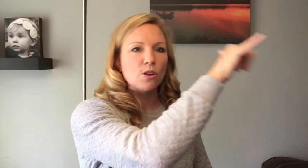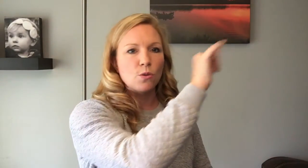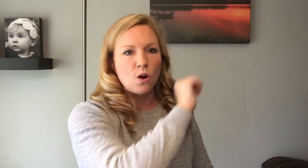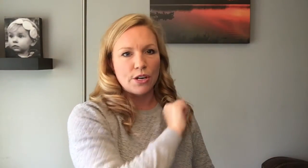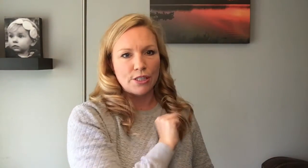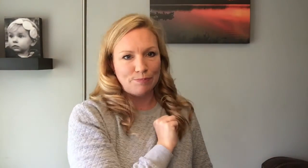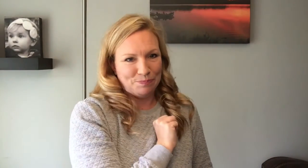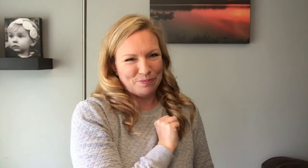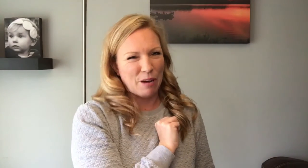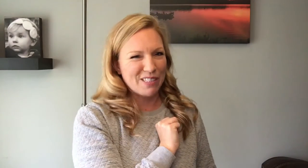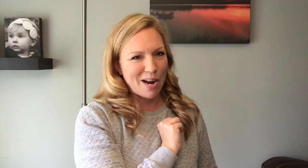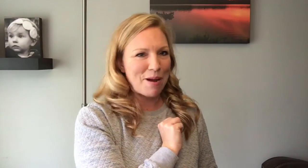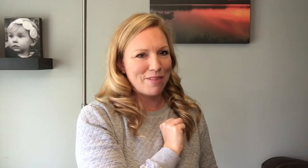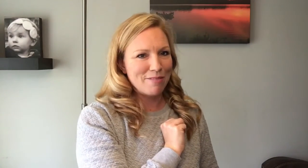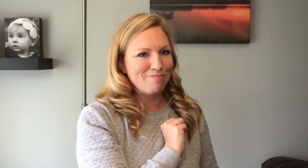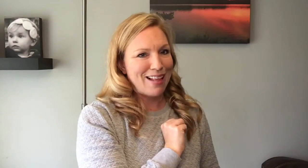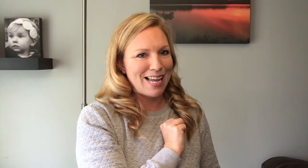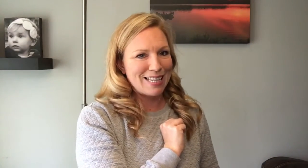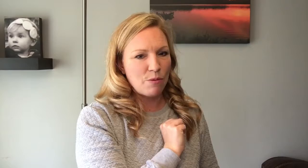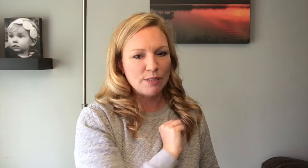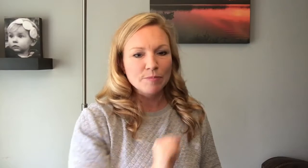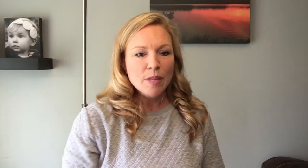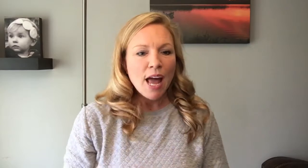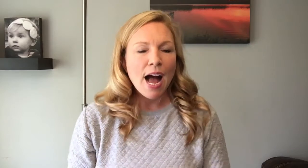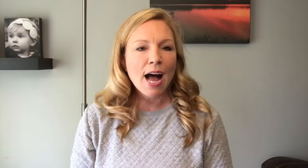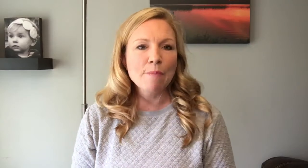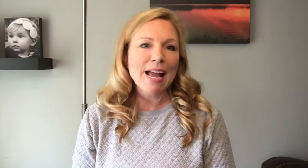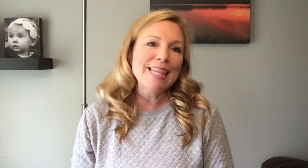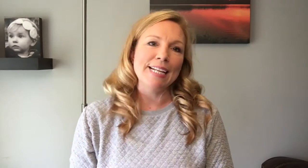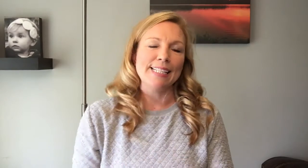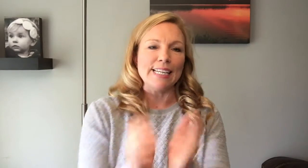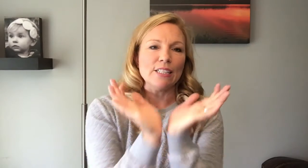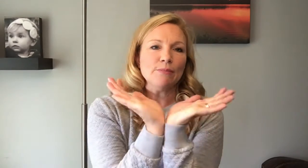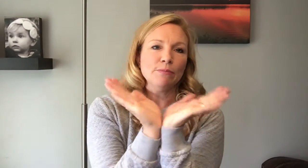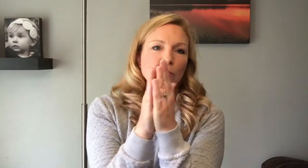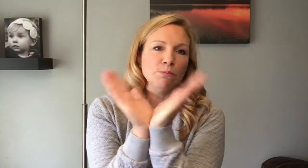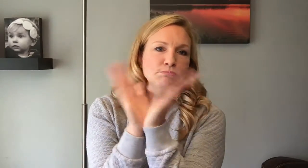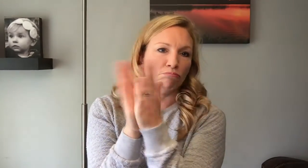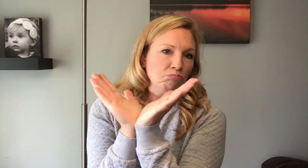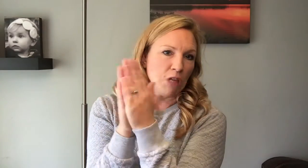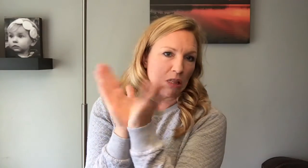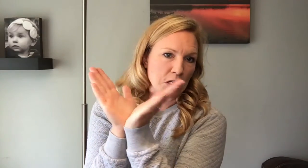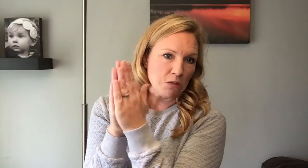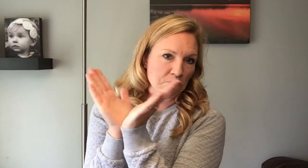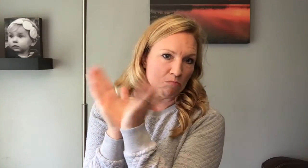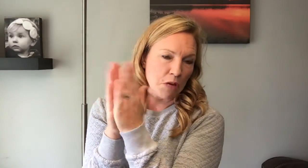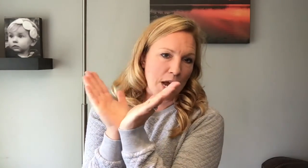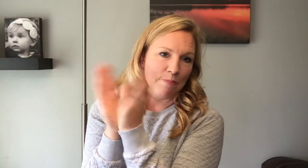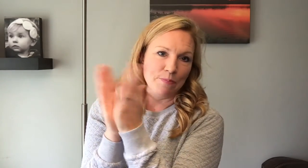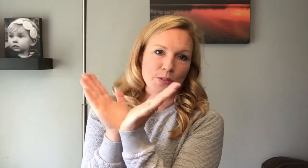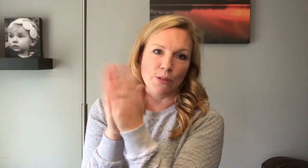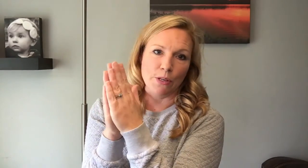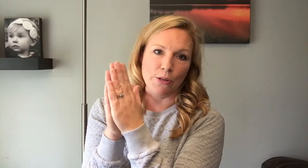the water. That one's kind of my favorite. I like that one. And then a seal, like this, okay? So cute.